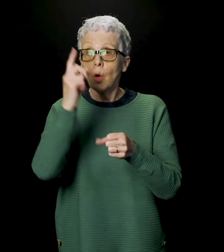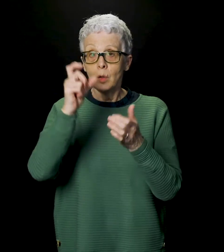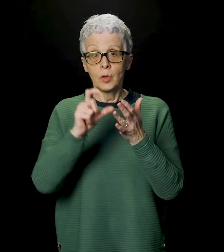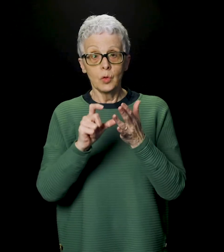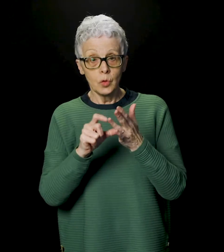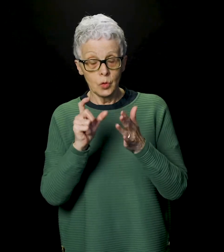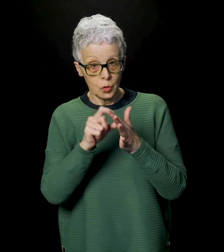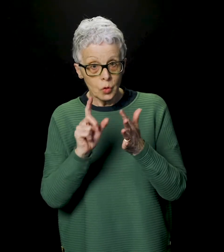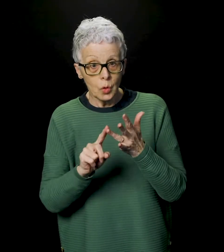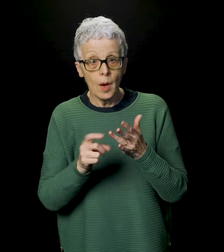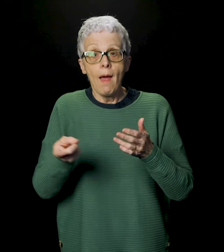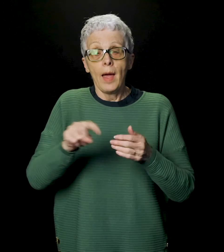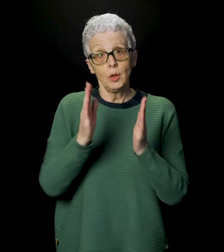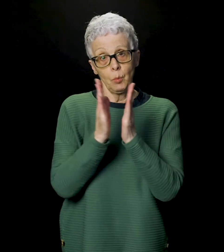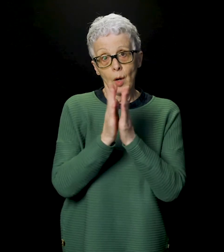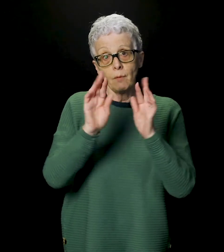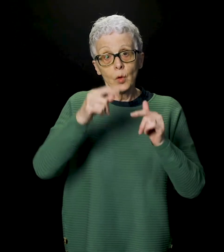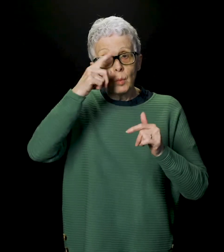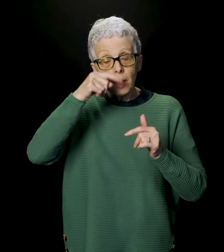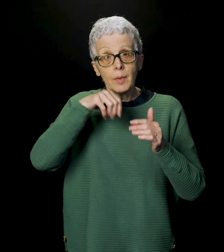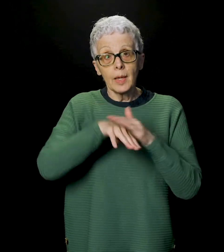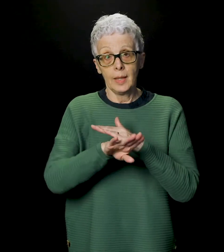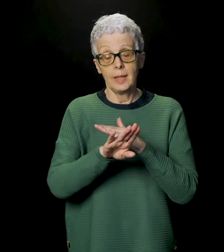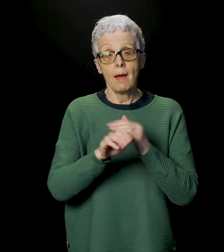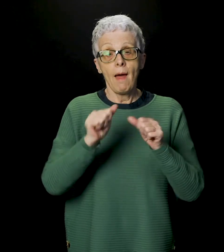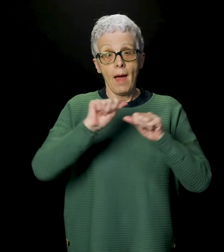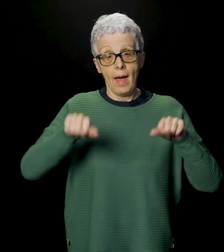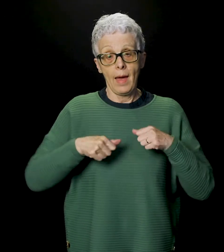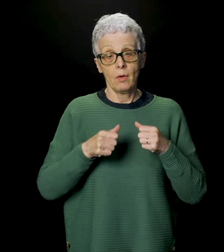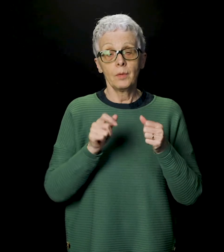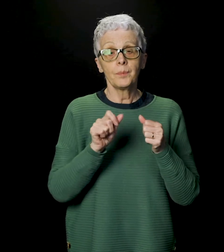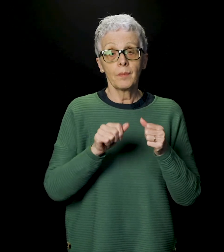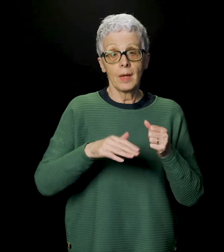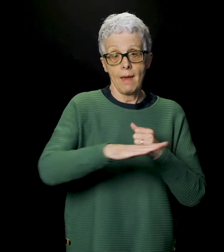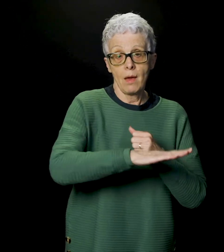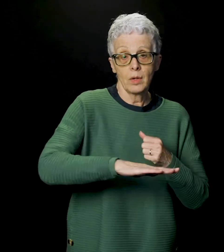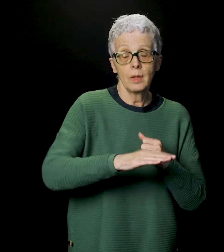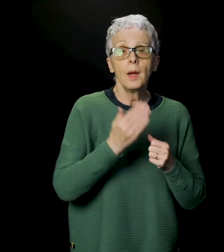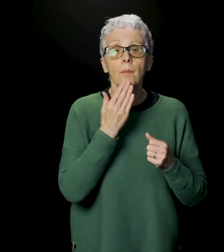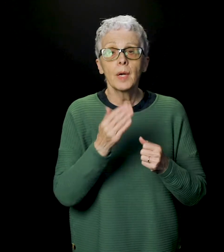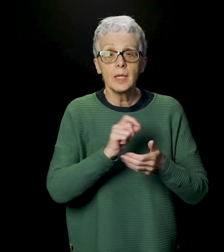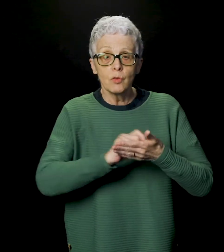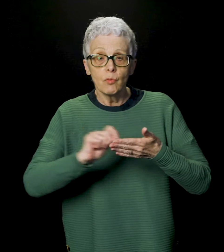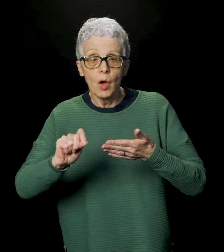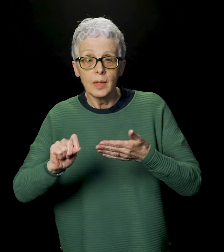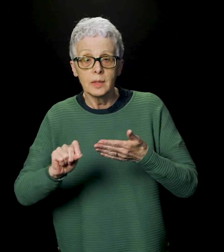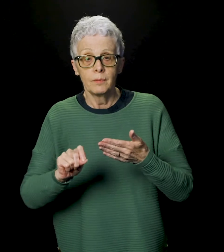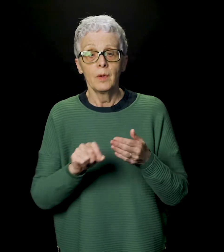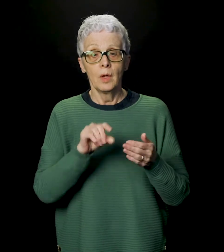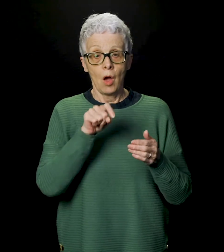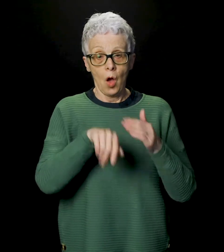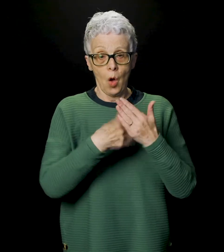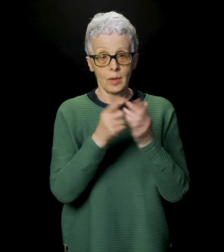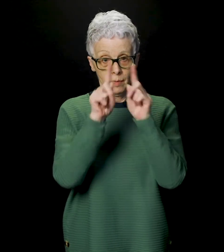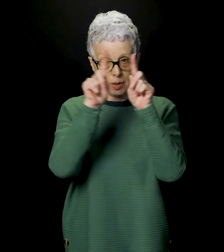and pray for the people groups in our area, could you please write to the email address that's on the screen